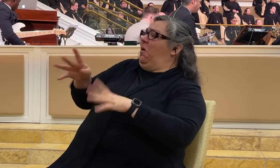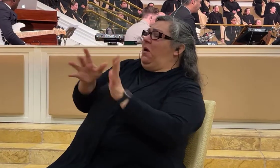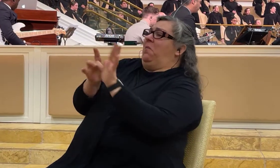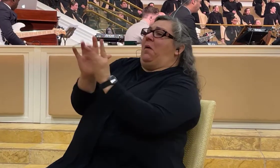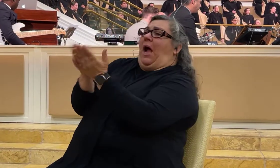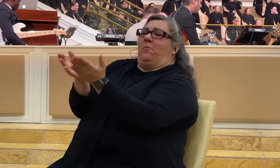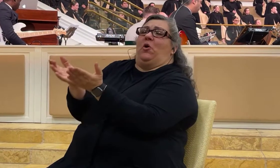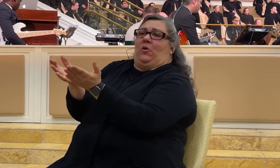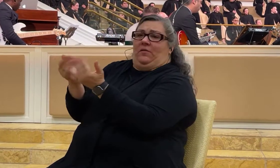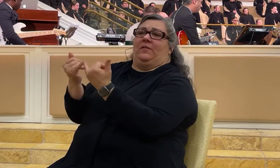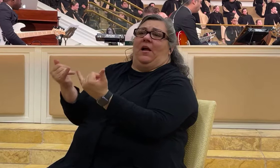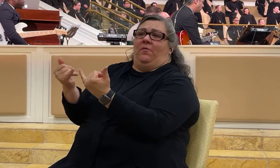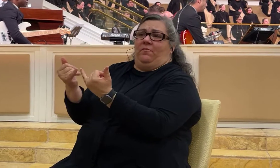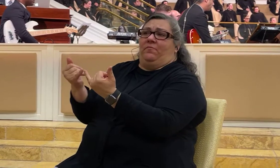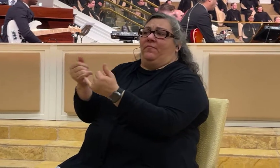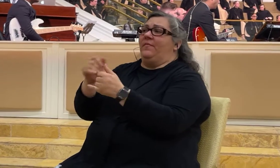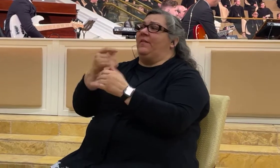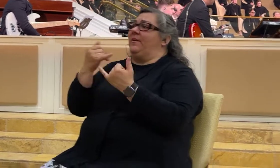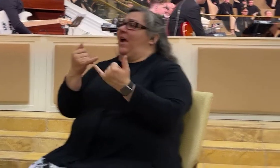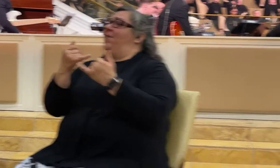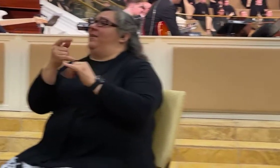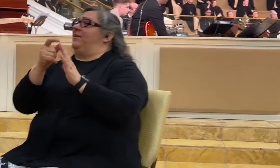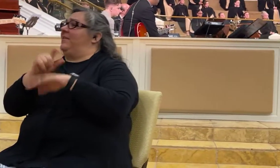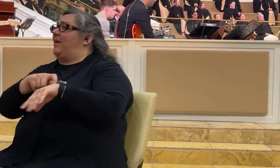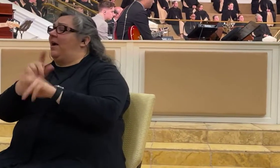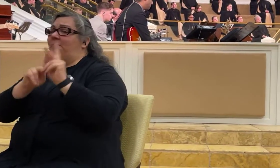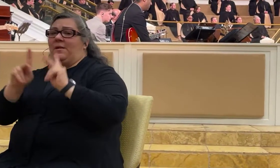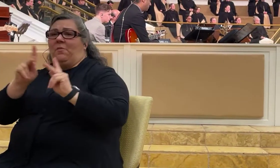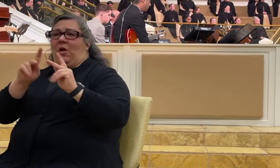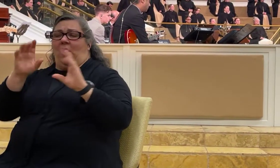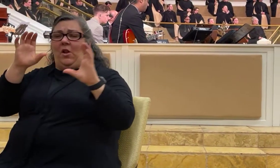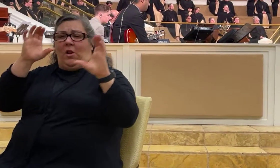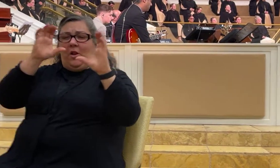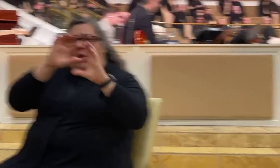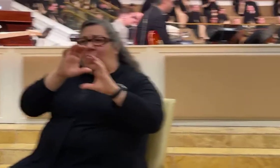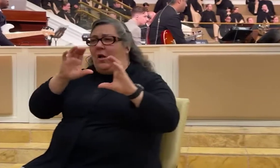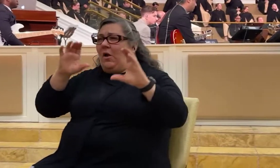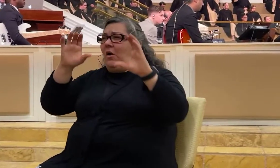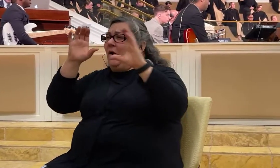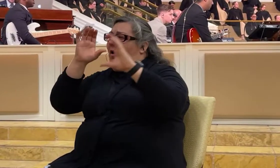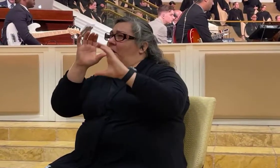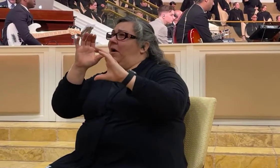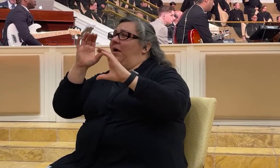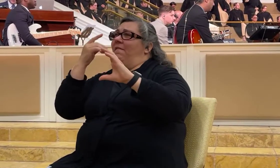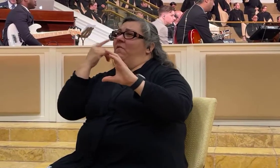It's a time when people are looking for